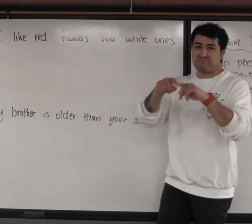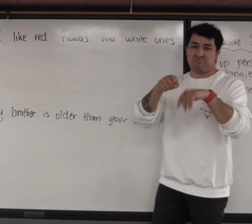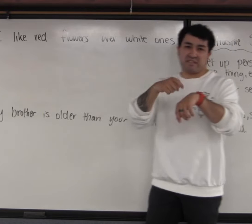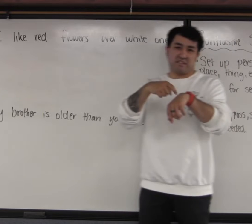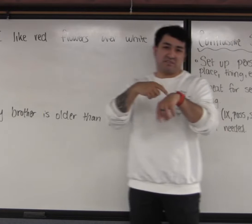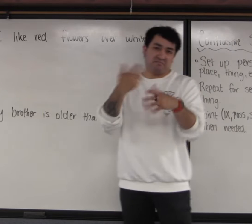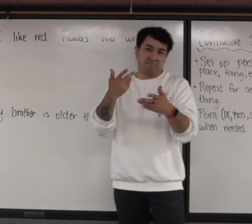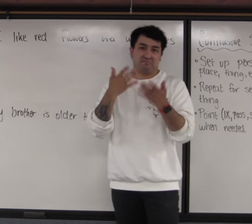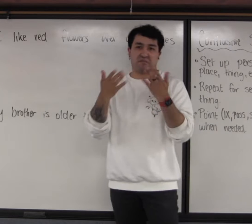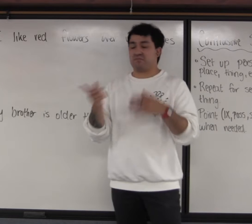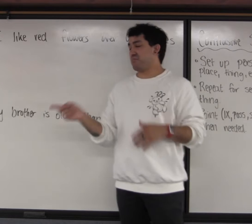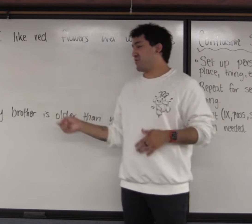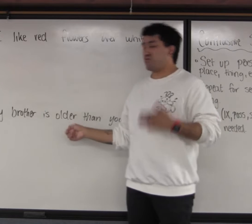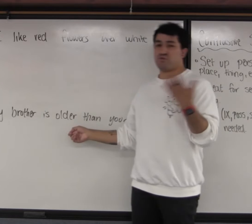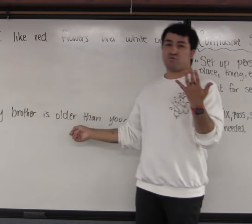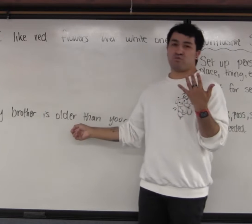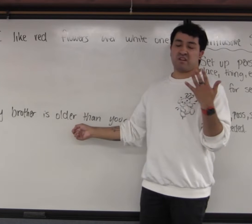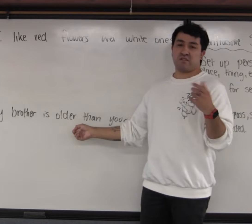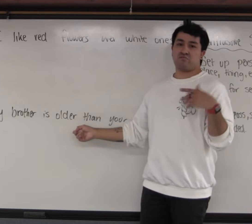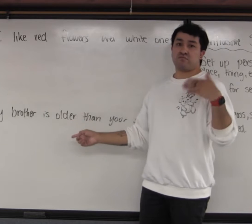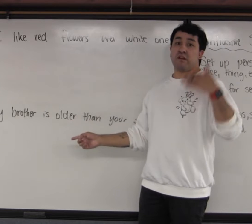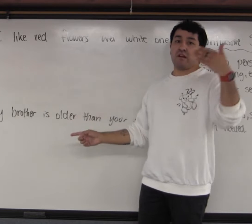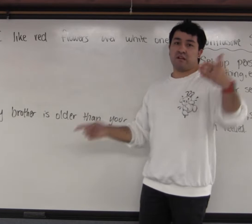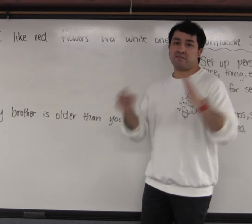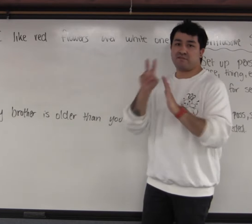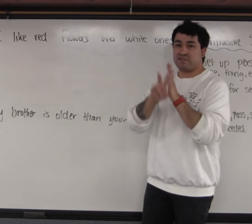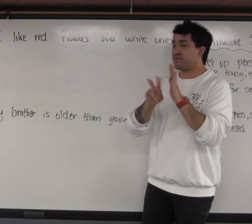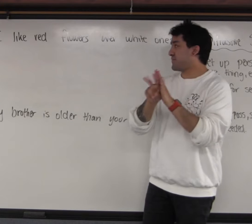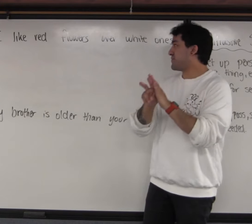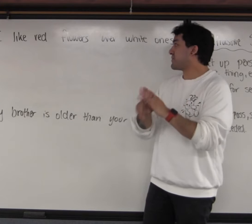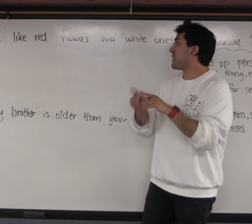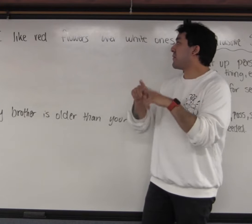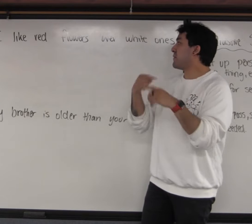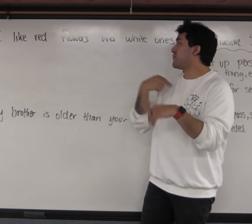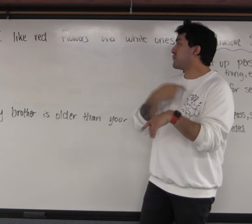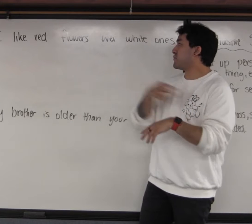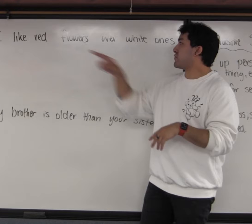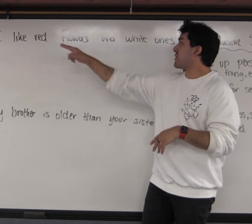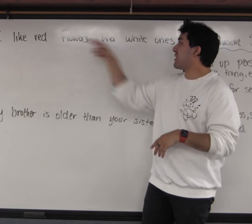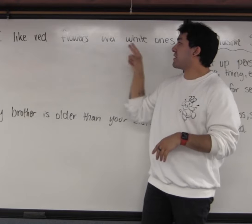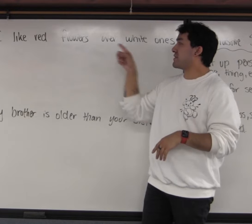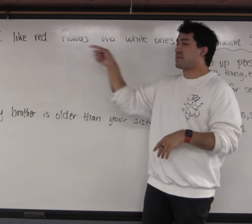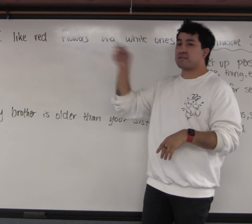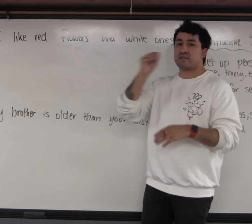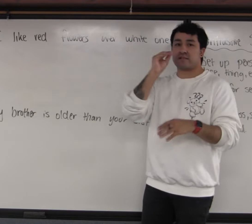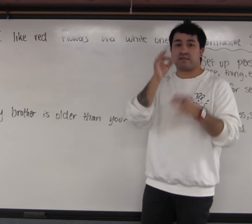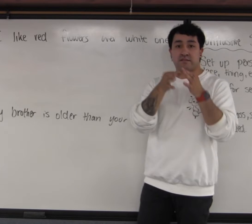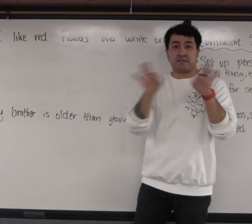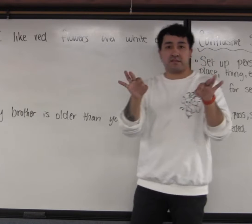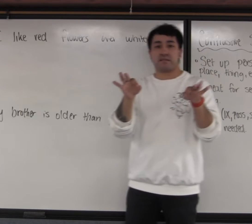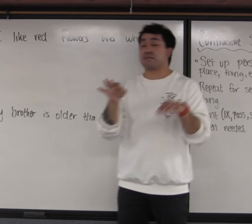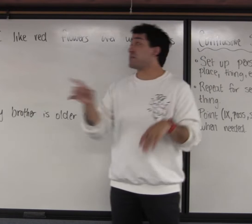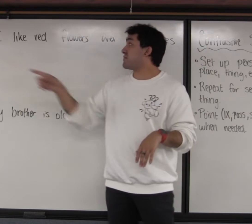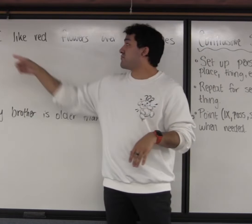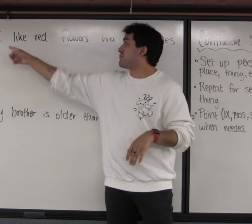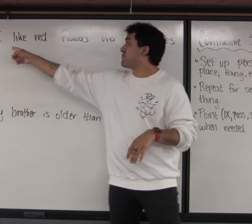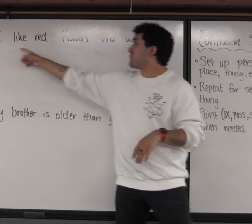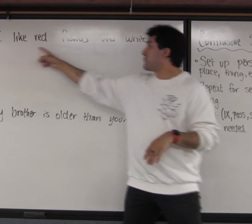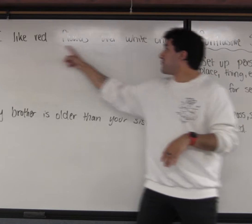two, depending how long this takes. If not, this will just be in the second video. How it goes. So, this one sentence: